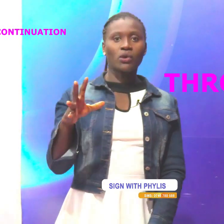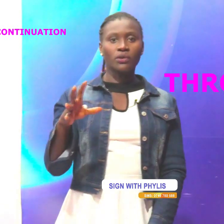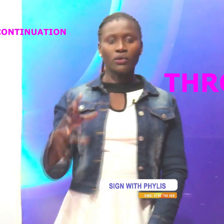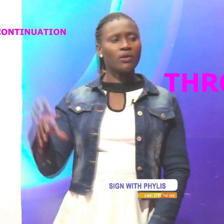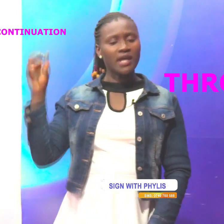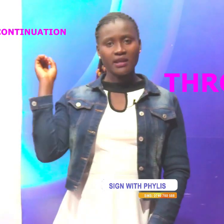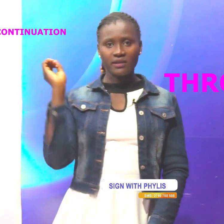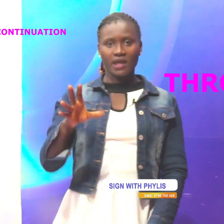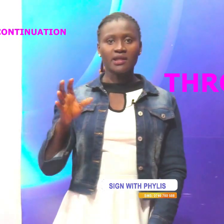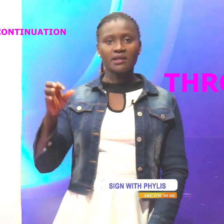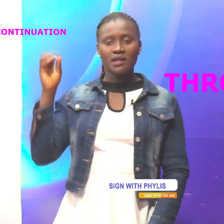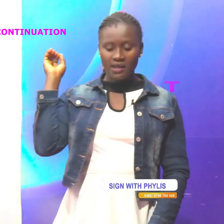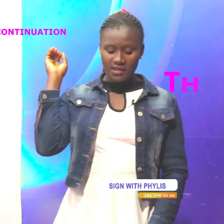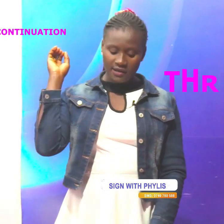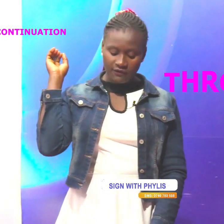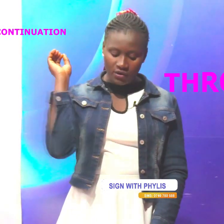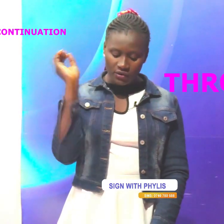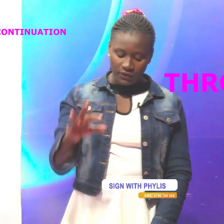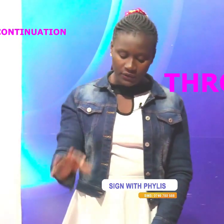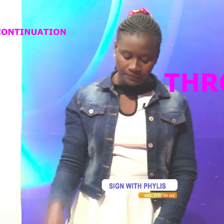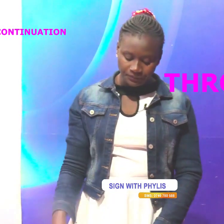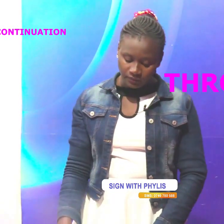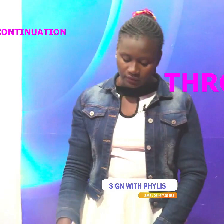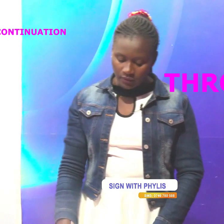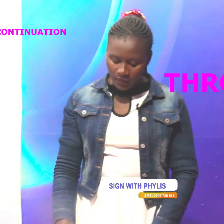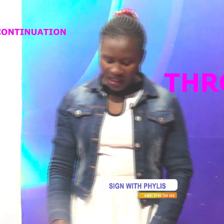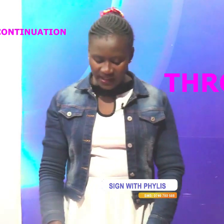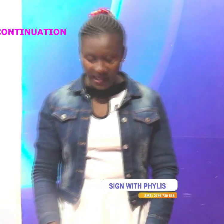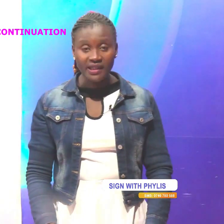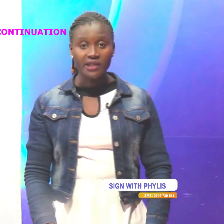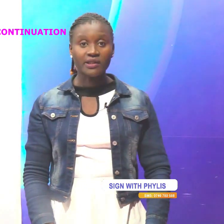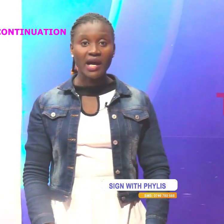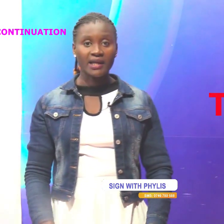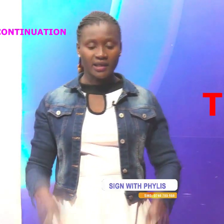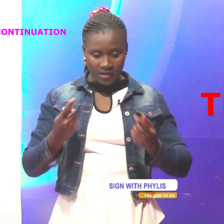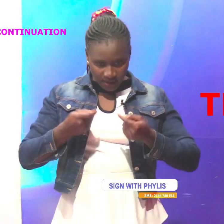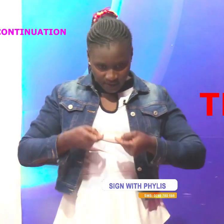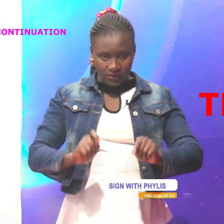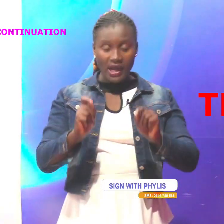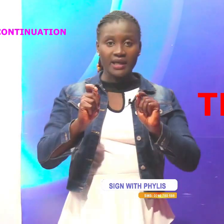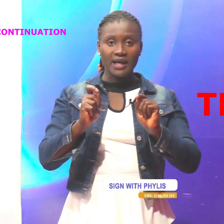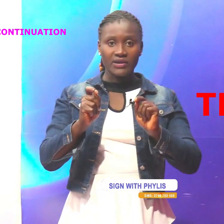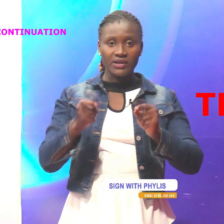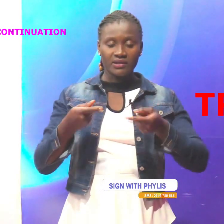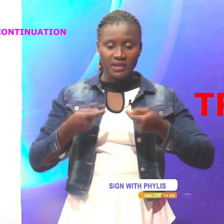Throwing anything. This is the sign for throw. And then try. try, like this.